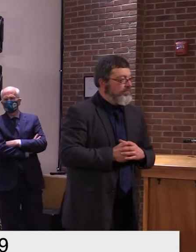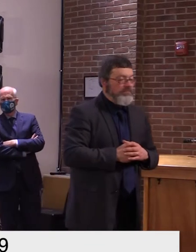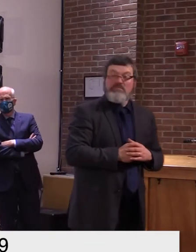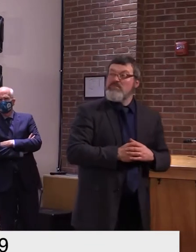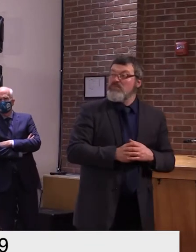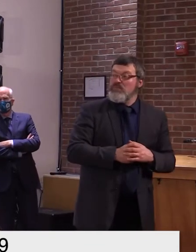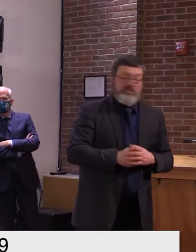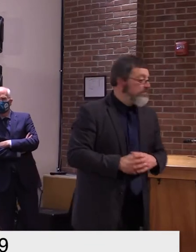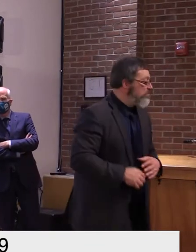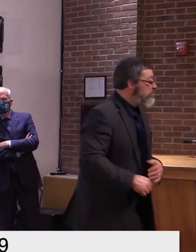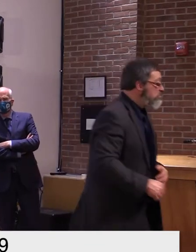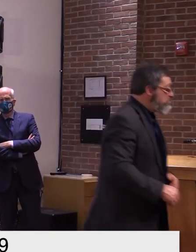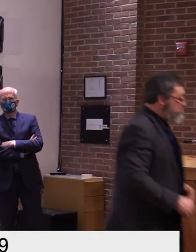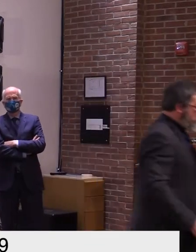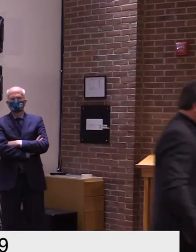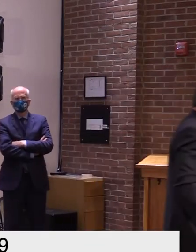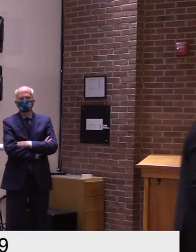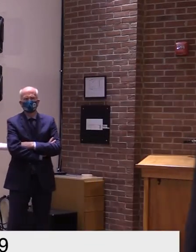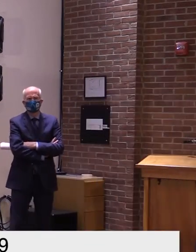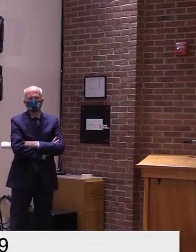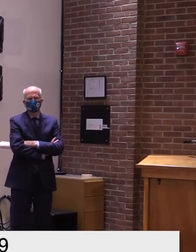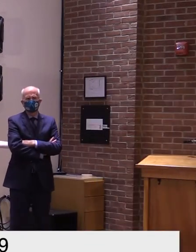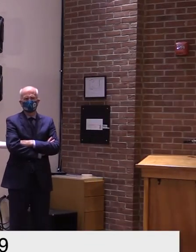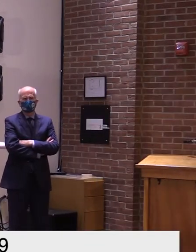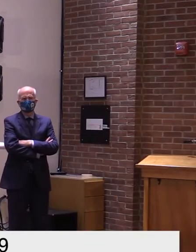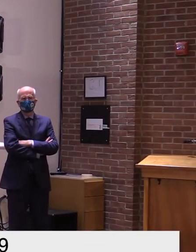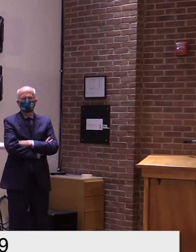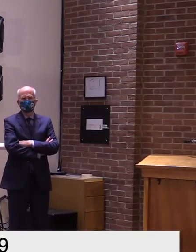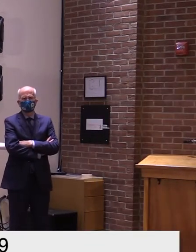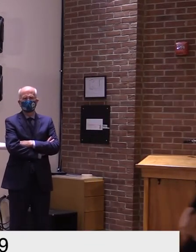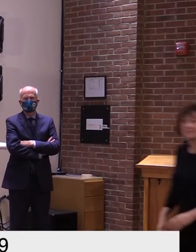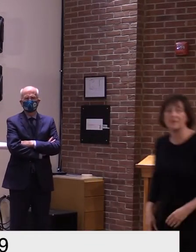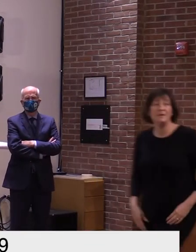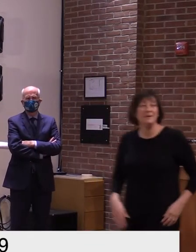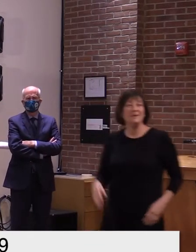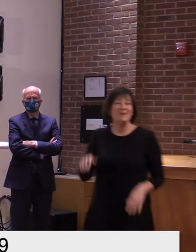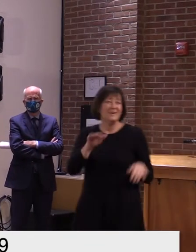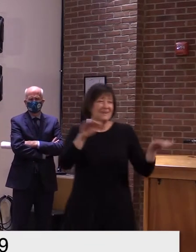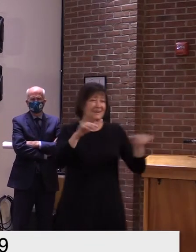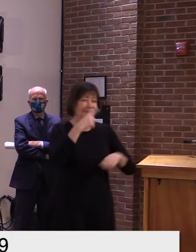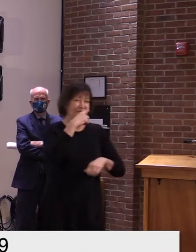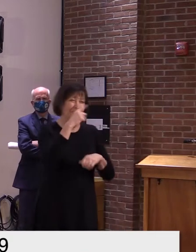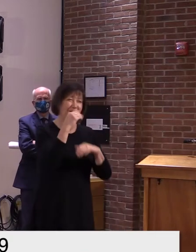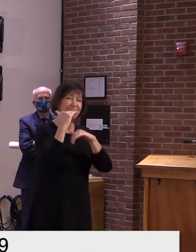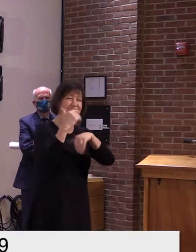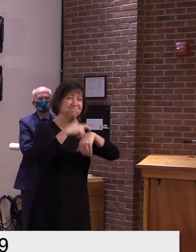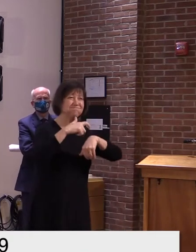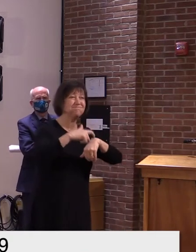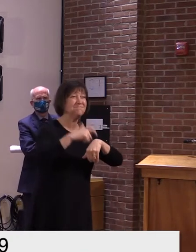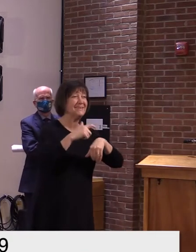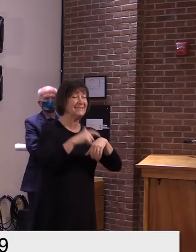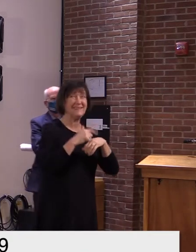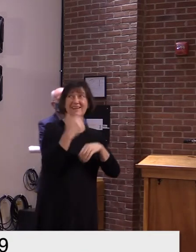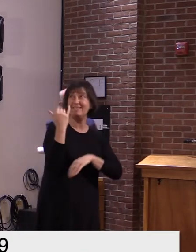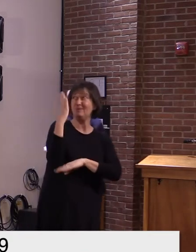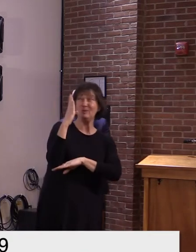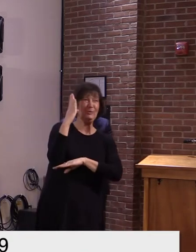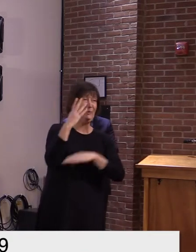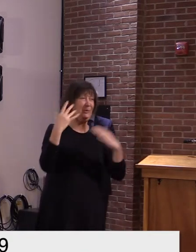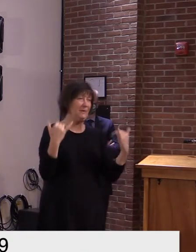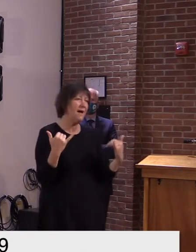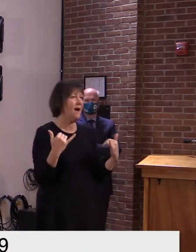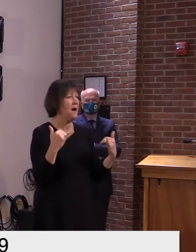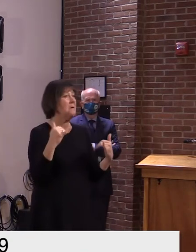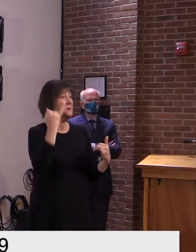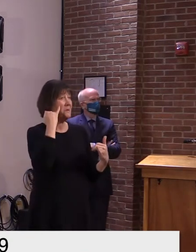12 o'clock, so just would ask folks to stick to one or two questions, and any additional, we can always help you get answered afterwards. We'll start